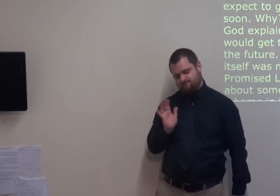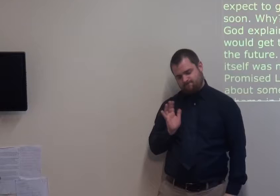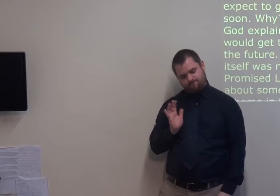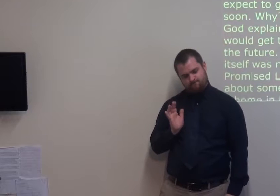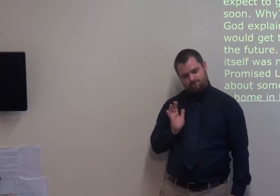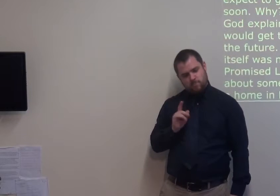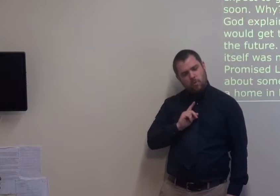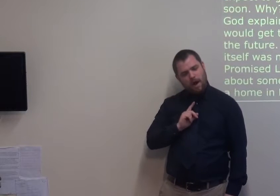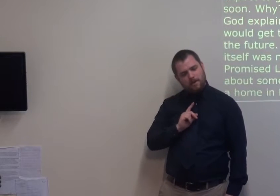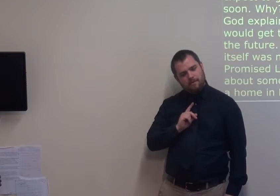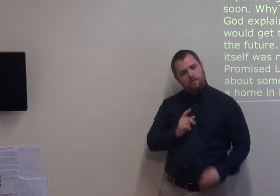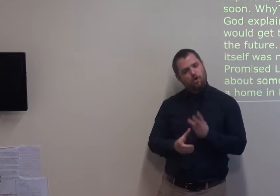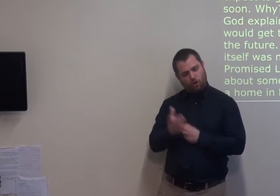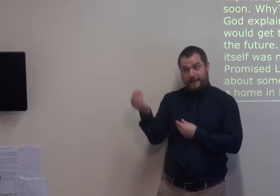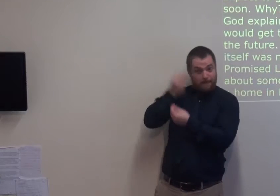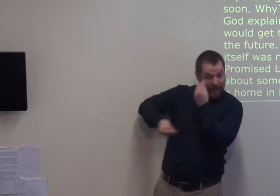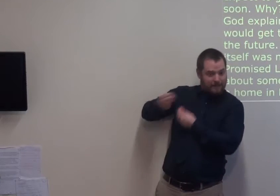Why? Because God told him.